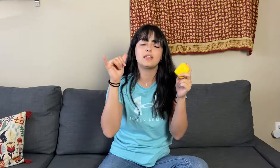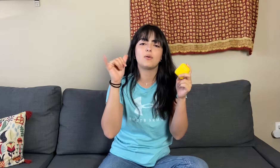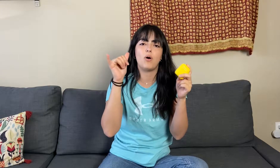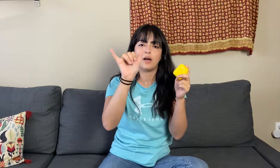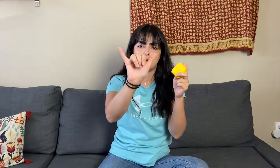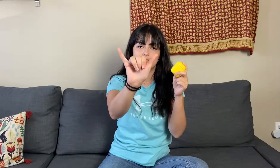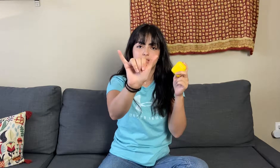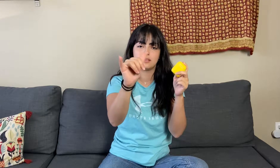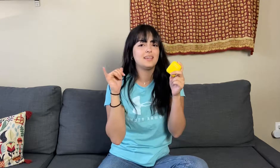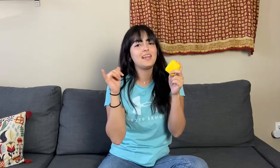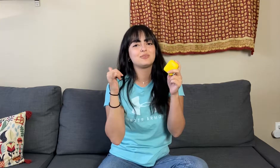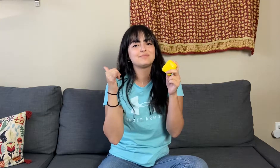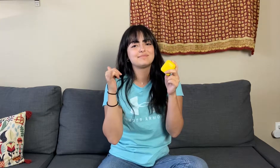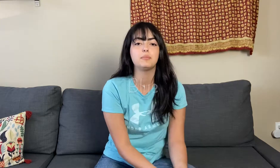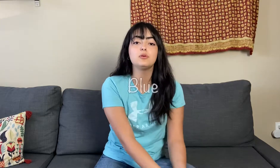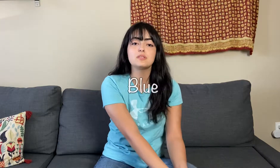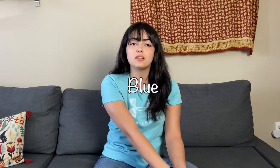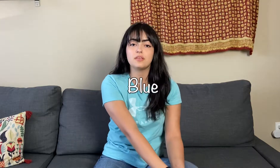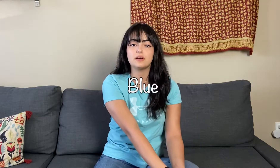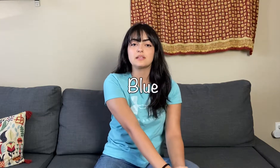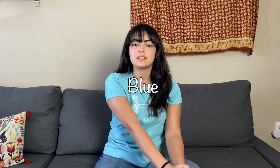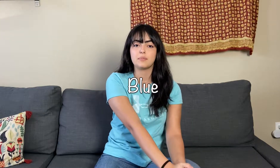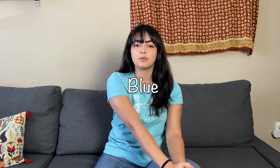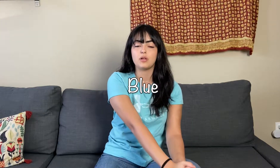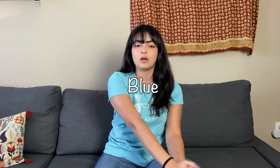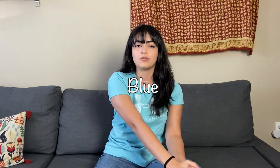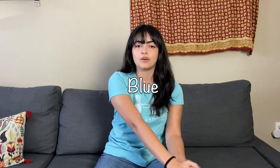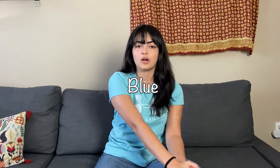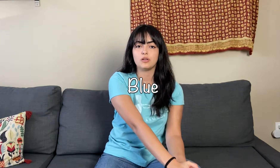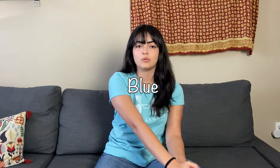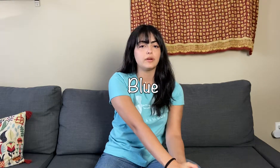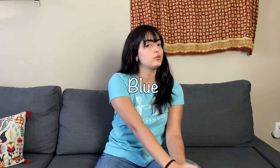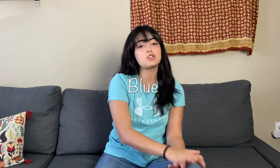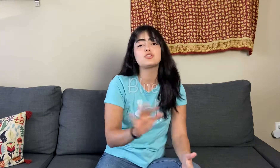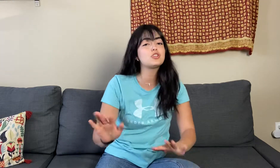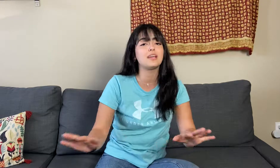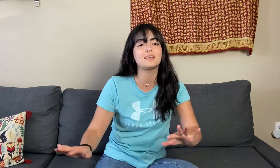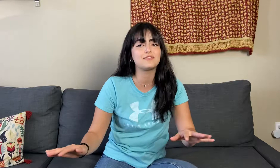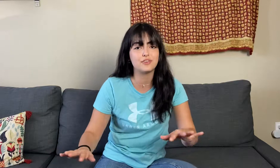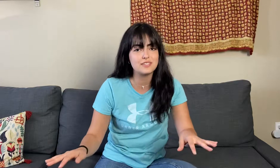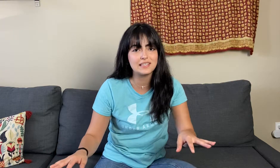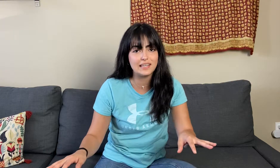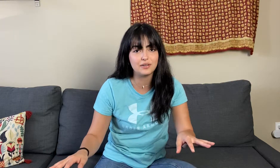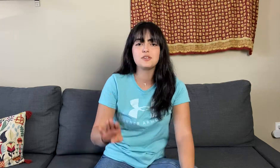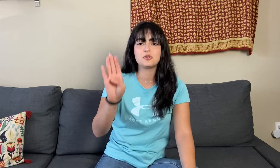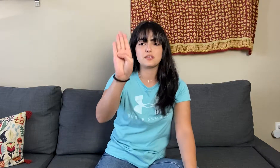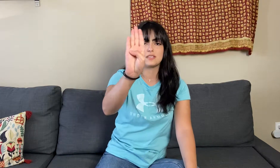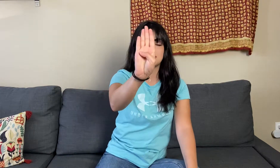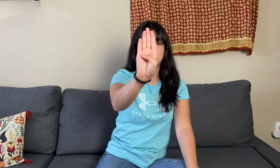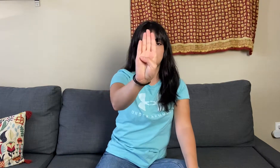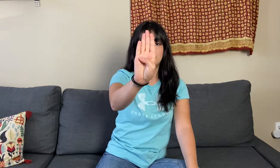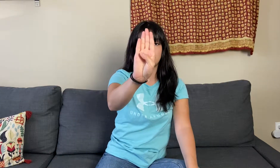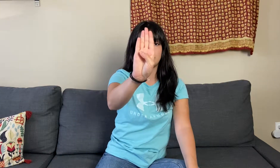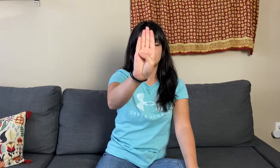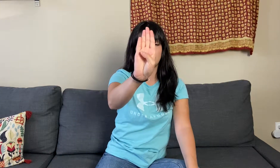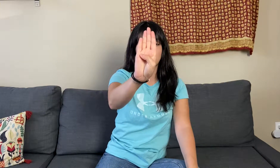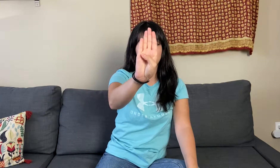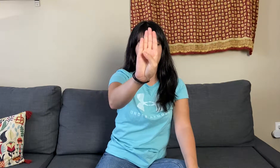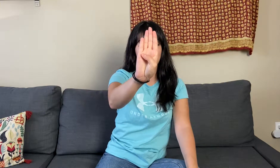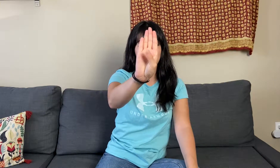Y. Yellow. Blue is another example of a color where you just shake its first letter. So this is a B with your dominant hand.